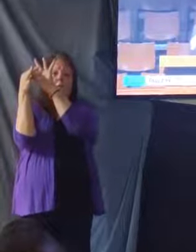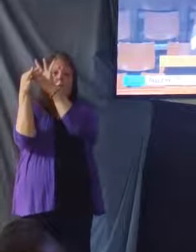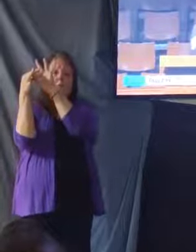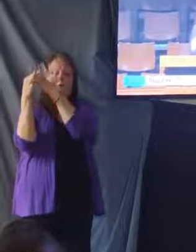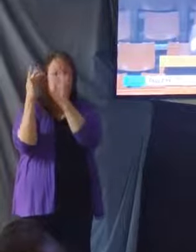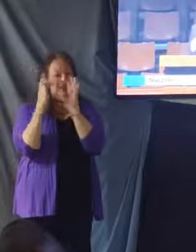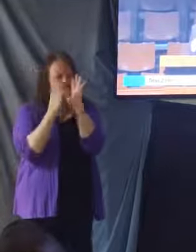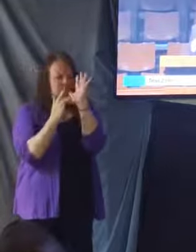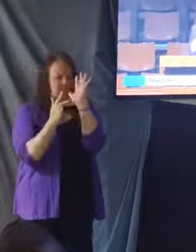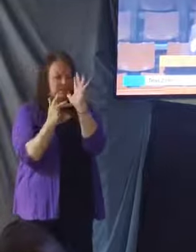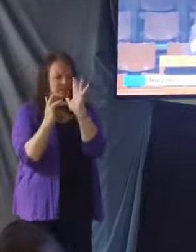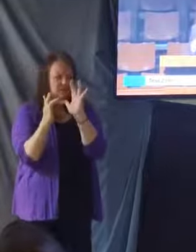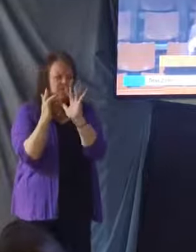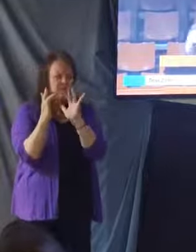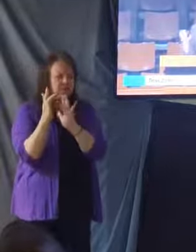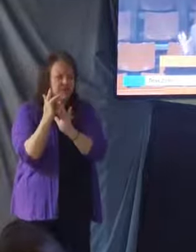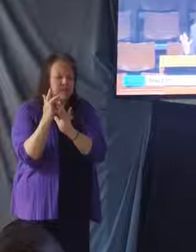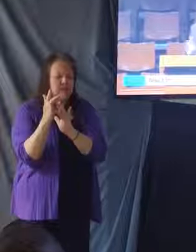Jesus